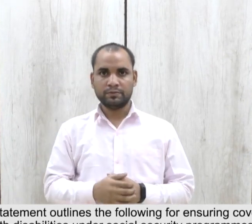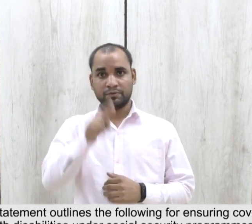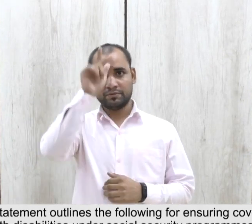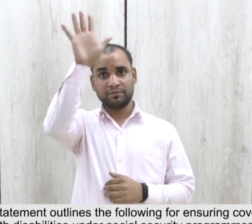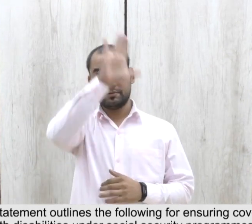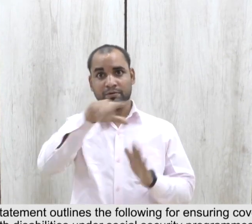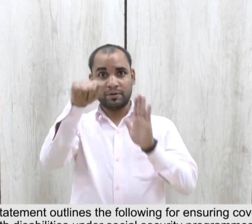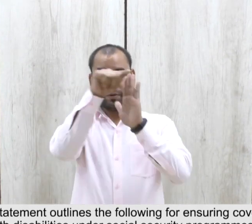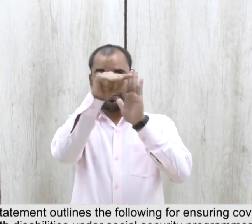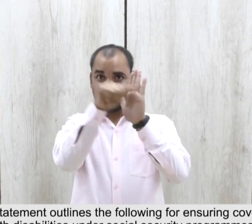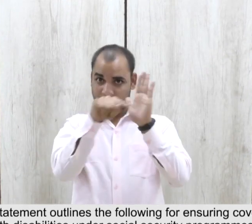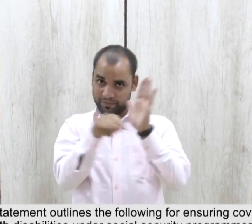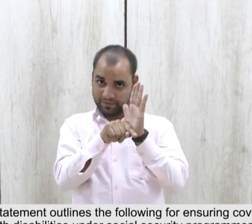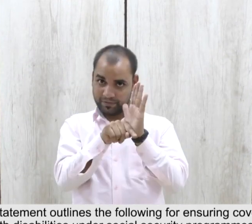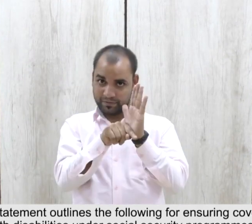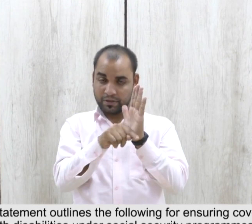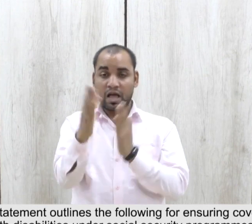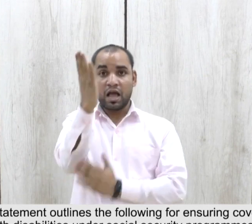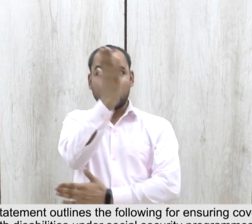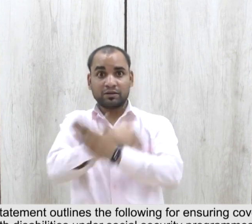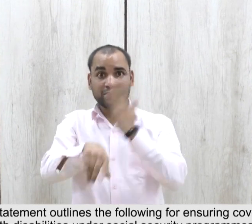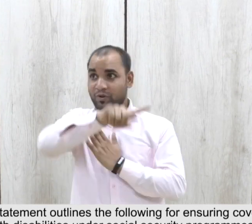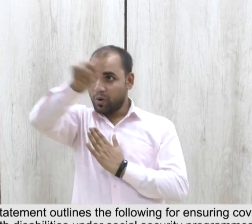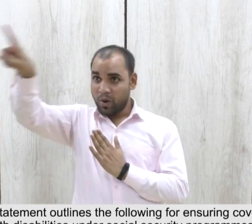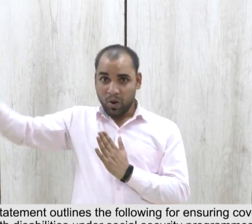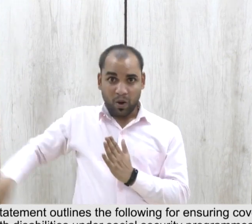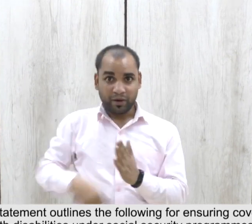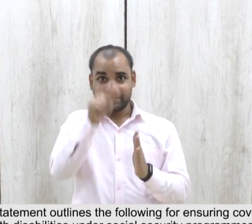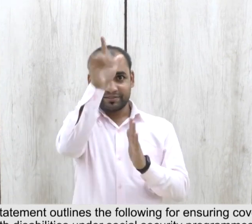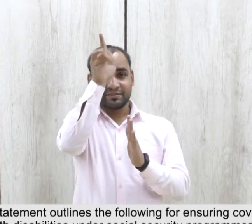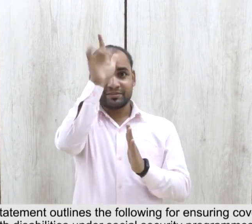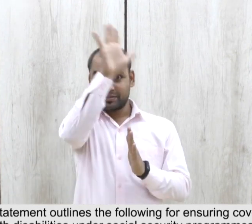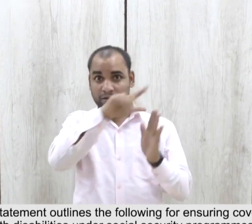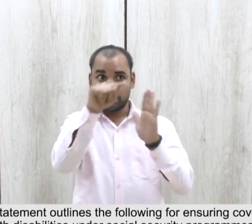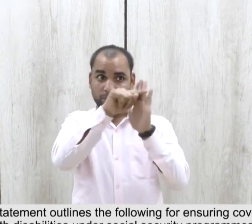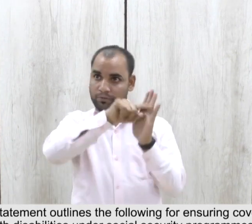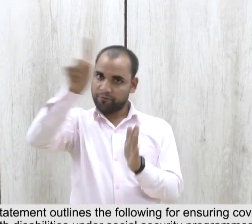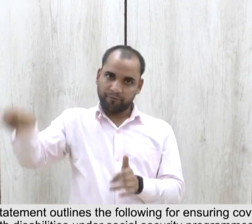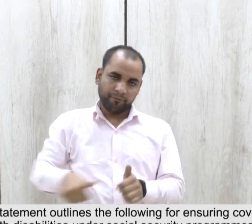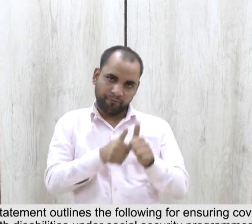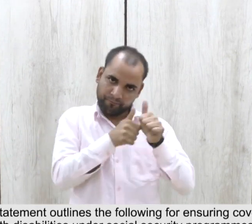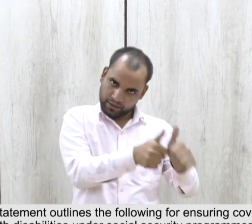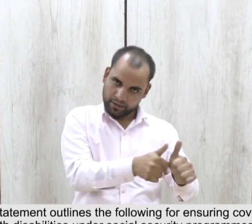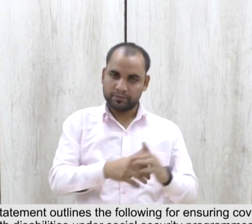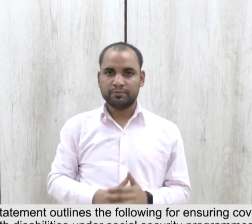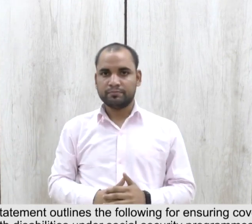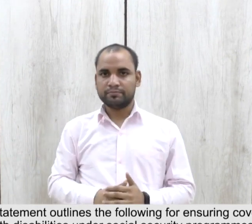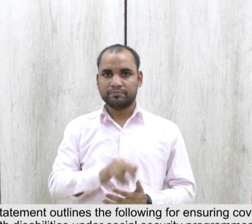11.9. National policy statement outlines the following for ensuring coverage of all persons with disabilities under Social Security